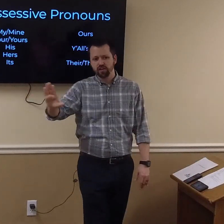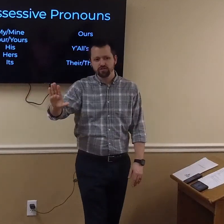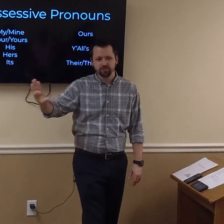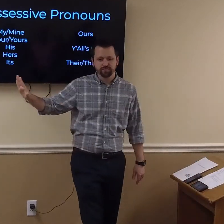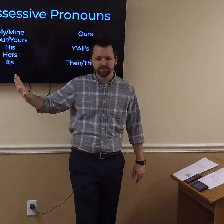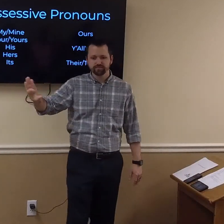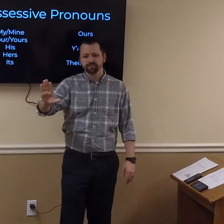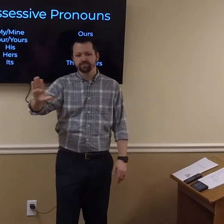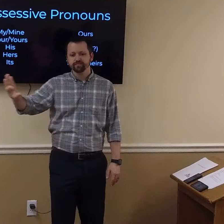Theirs.